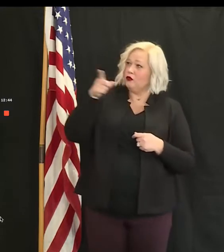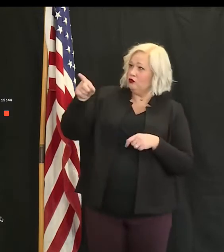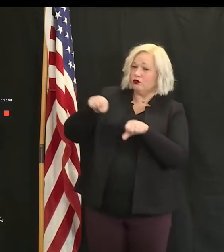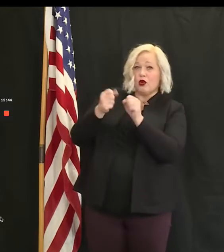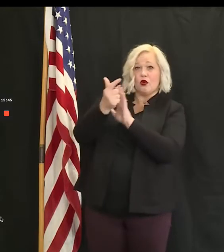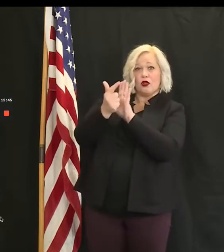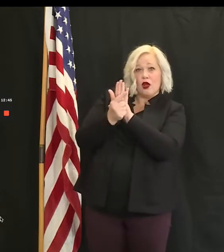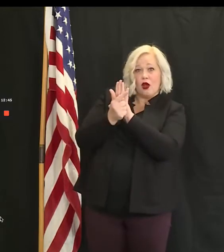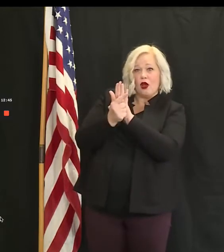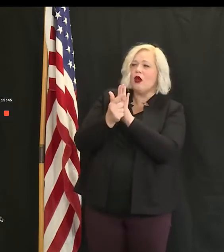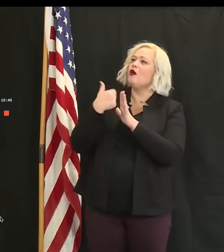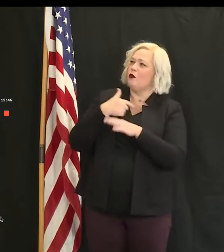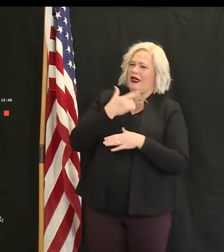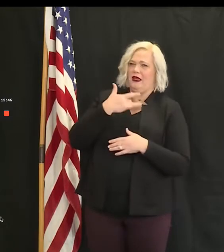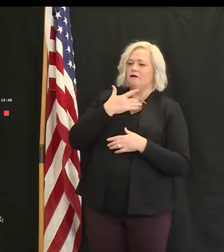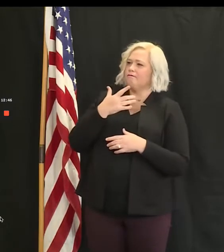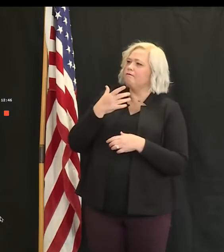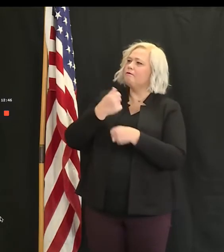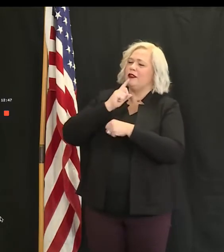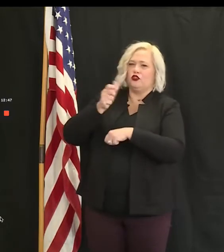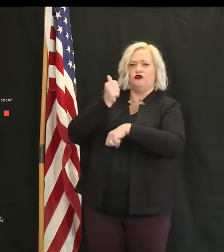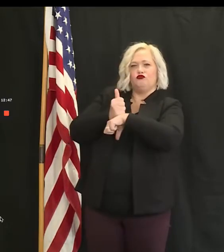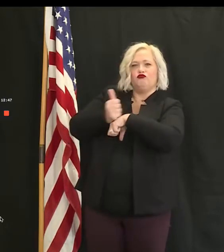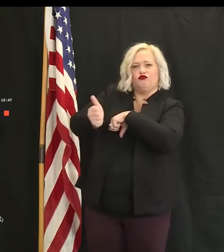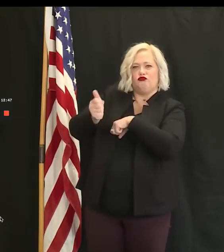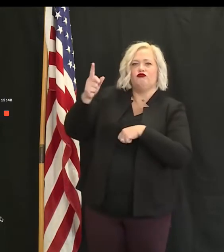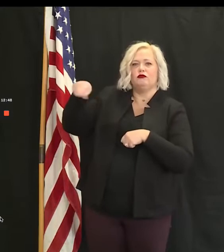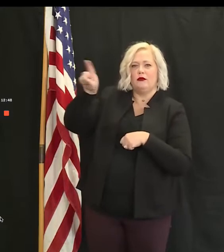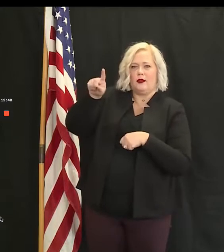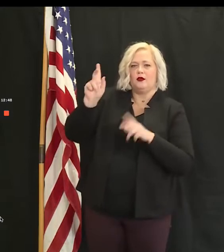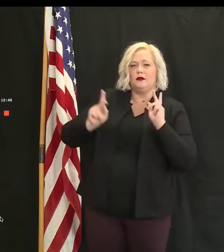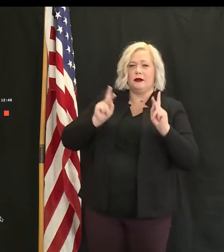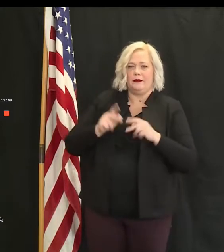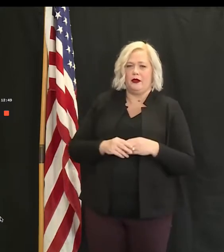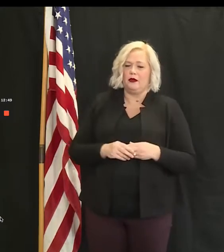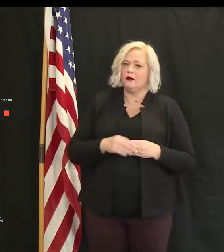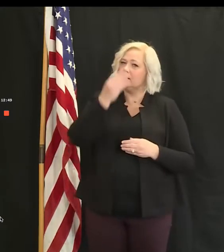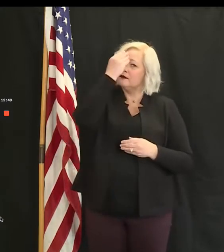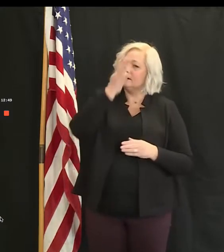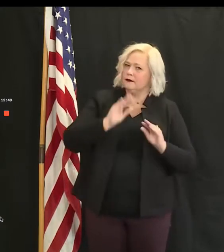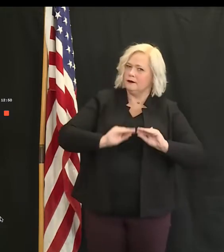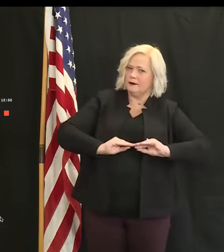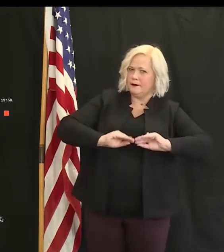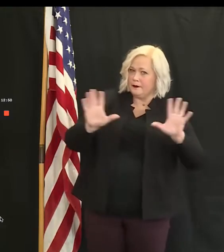obtained indictments for those crimes. Let me be clear.